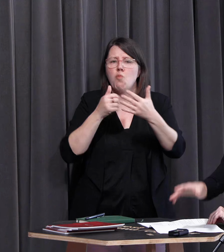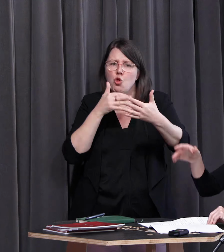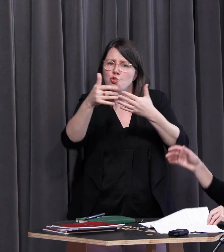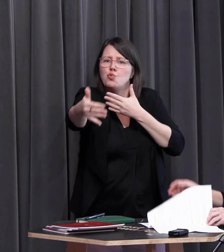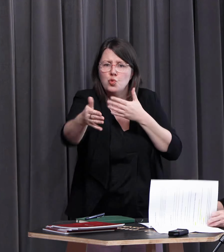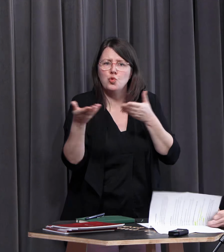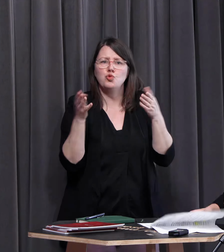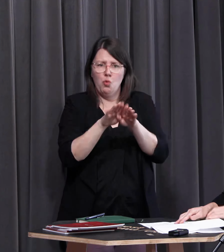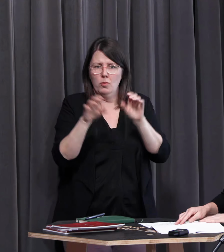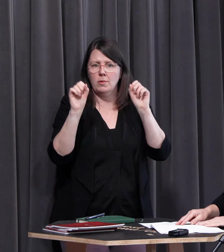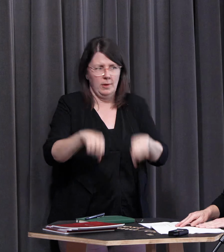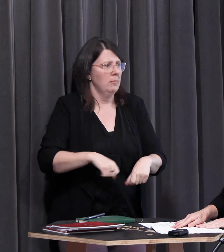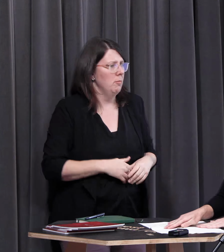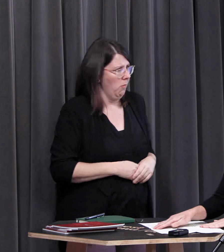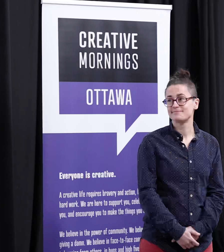So true.